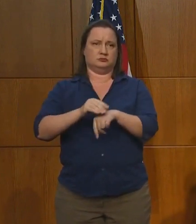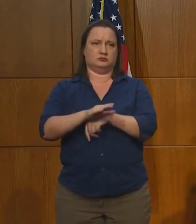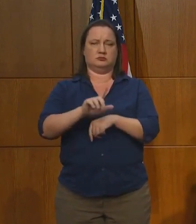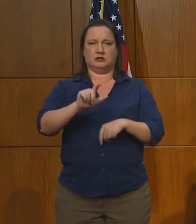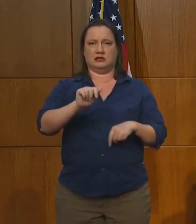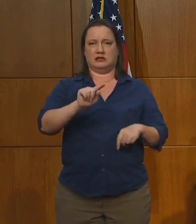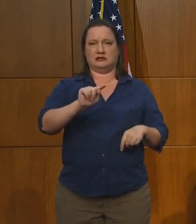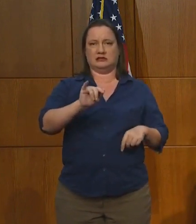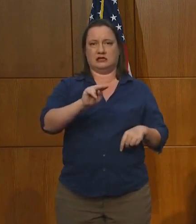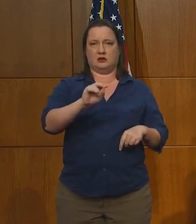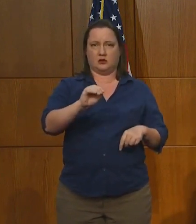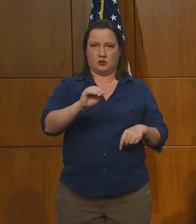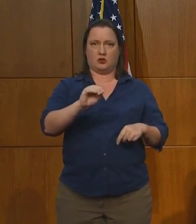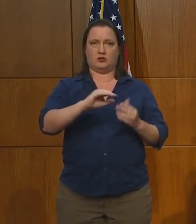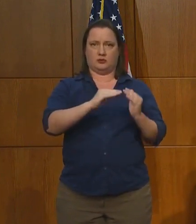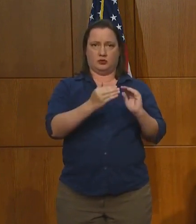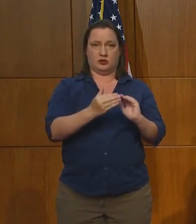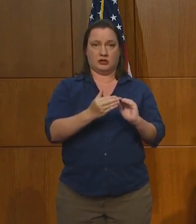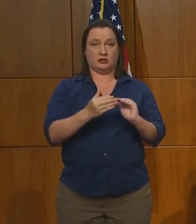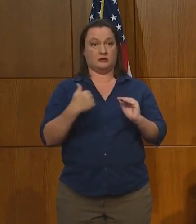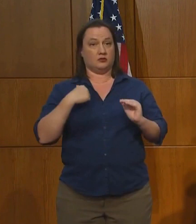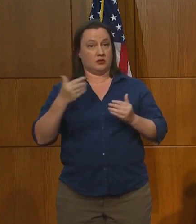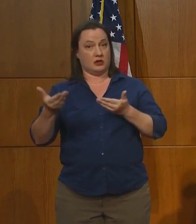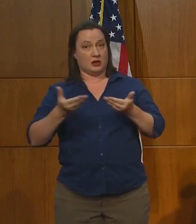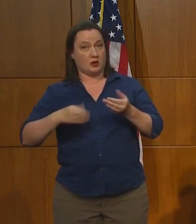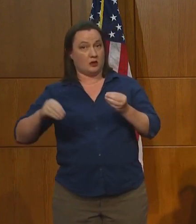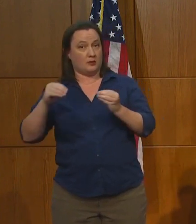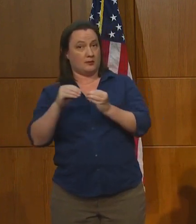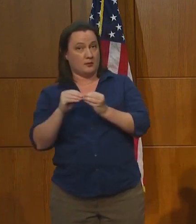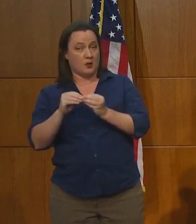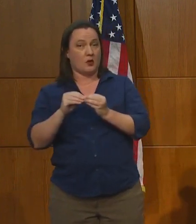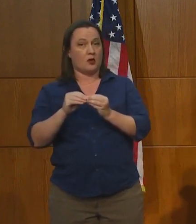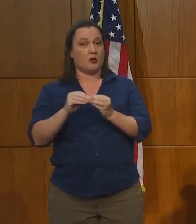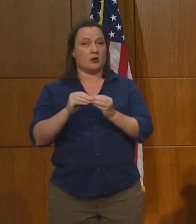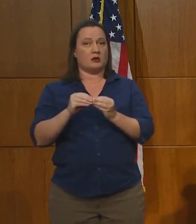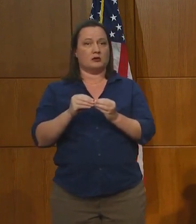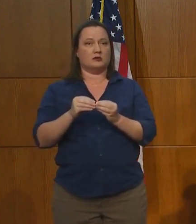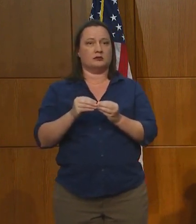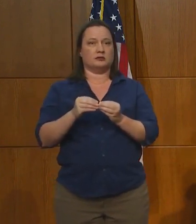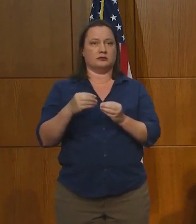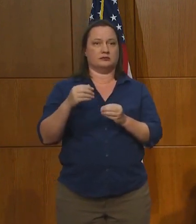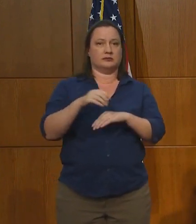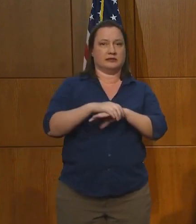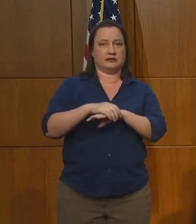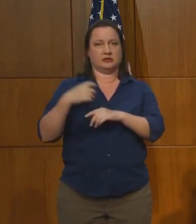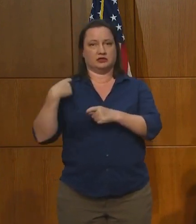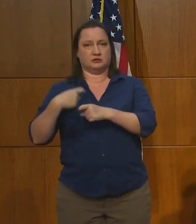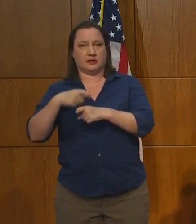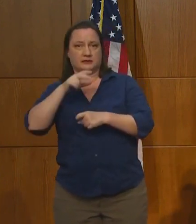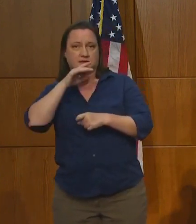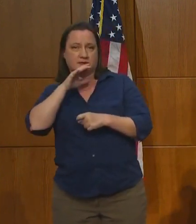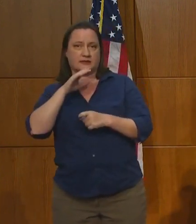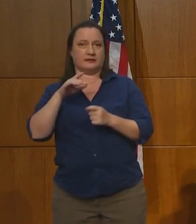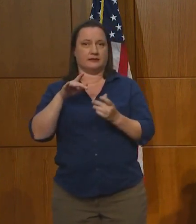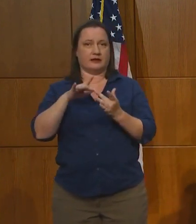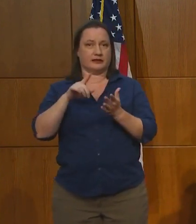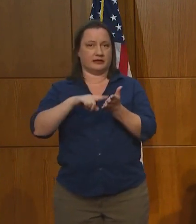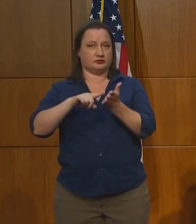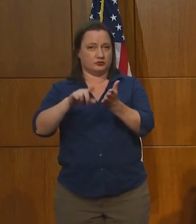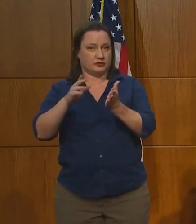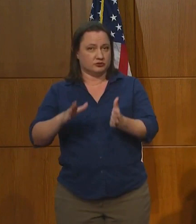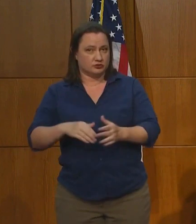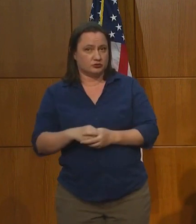more bilingual contact tracers? And what are other strategies that are being taken to mitigate the impact